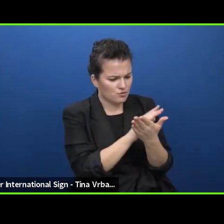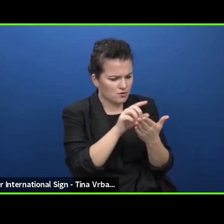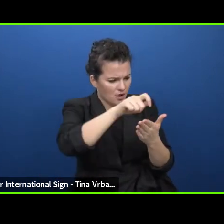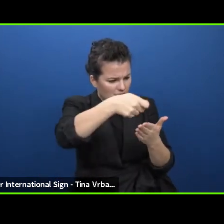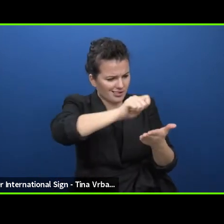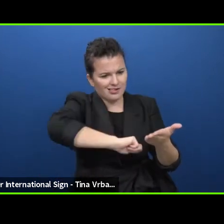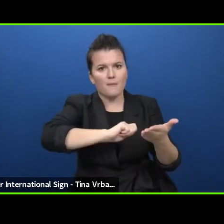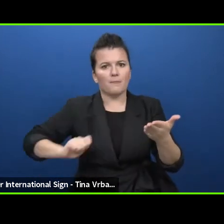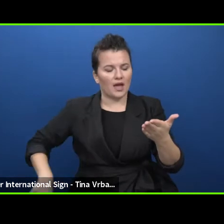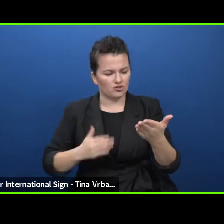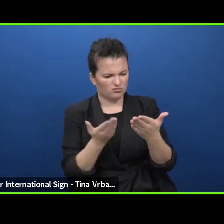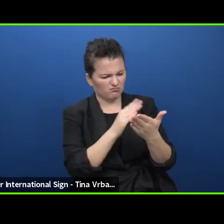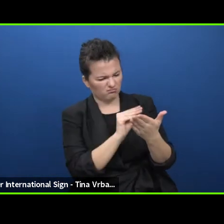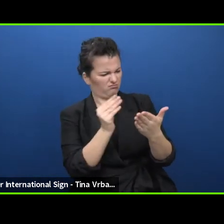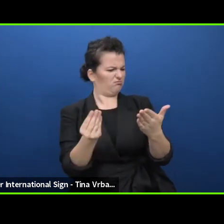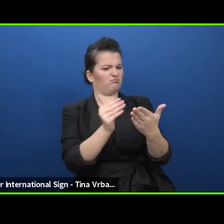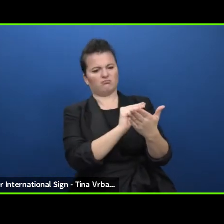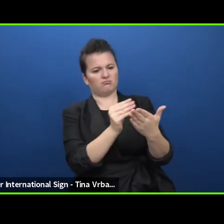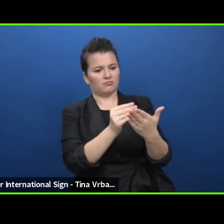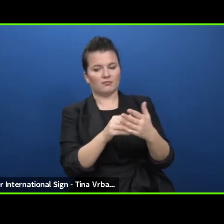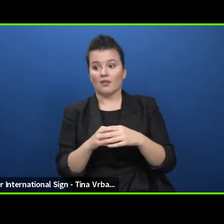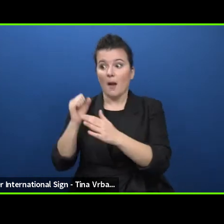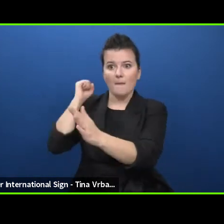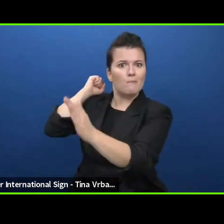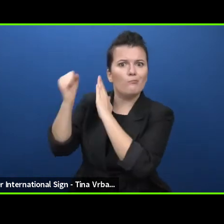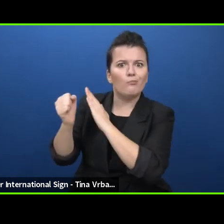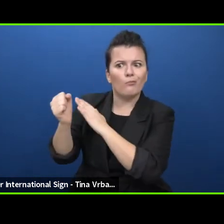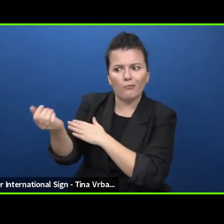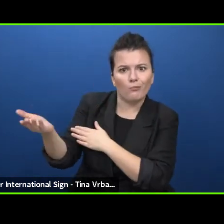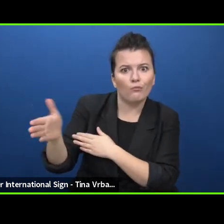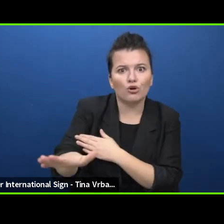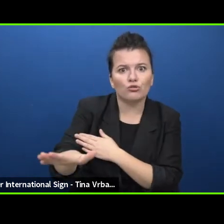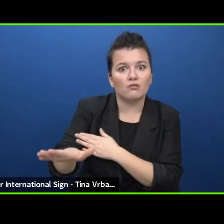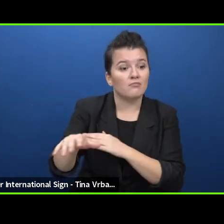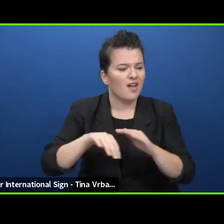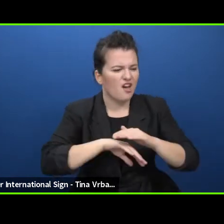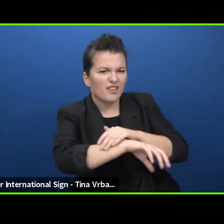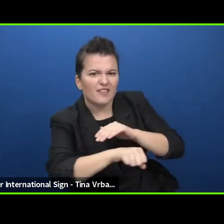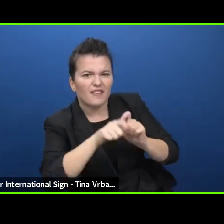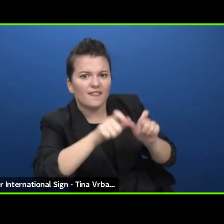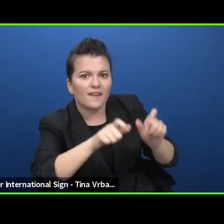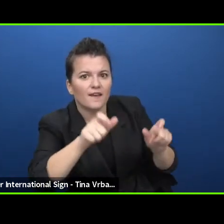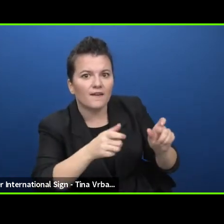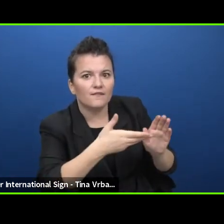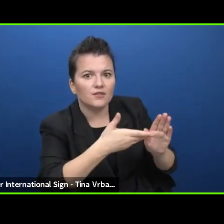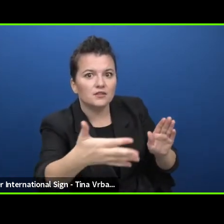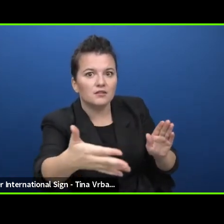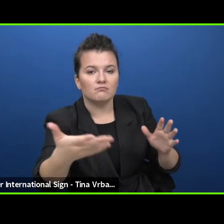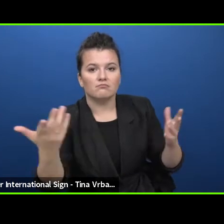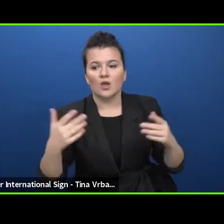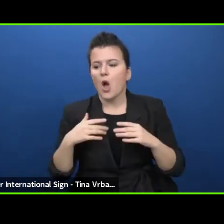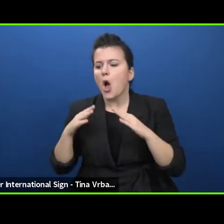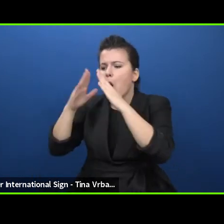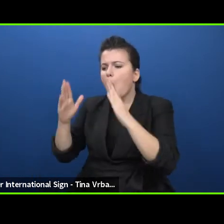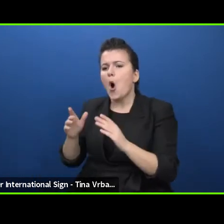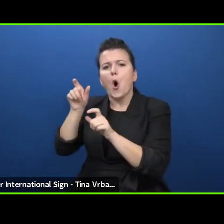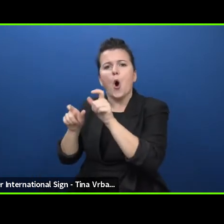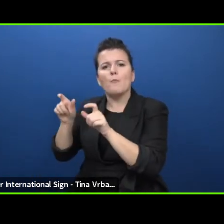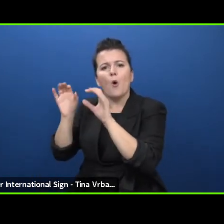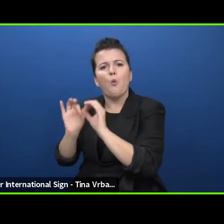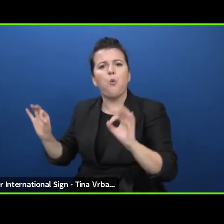and thieves. Hordes of homeless sleeping all around. And bunch of